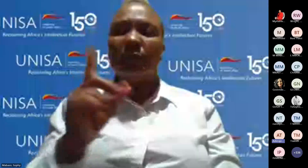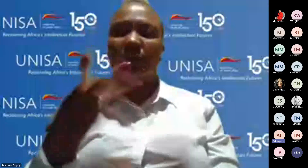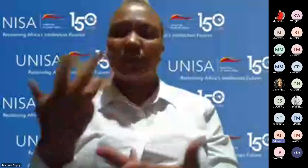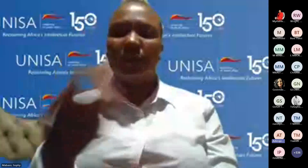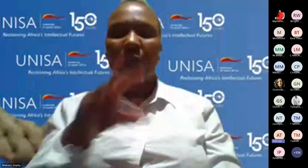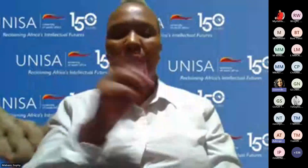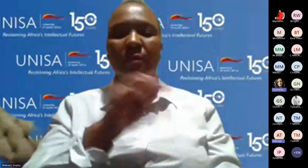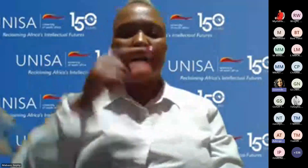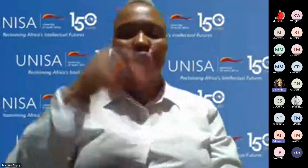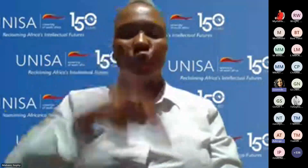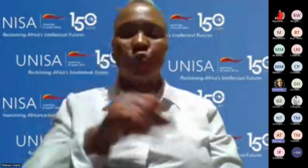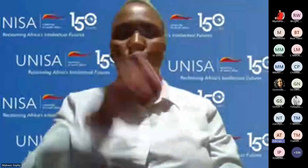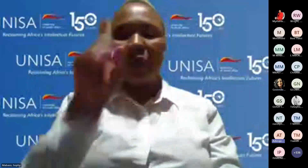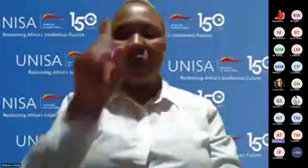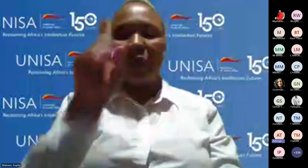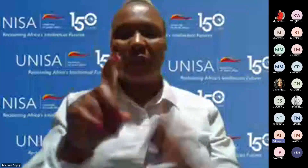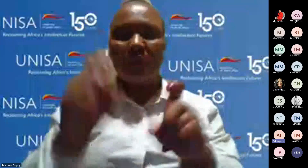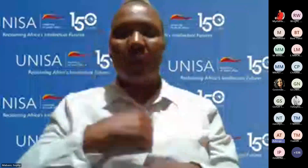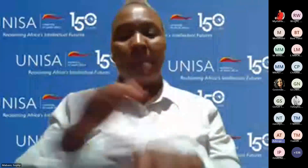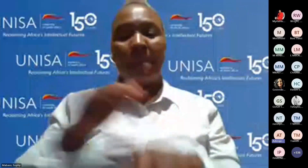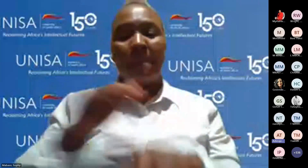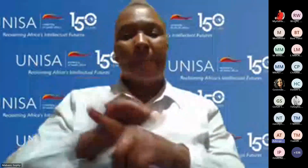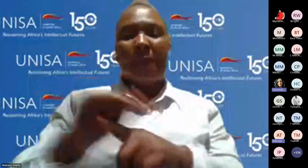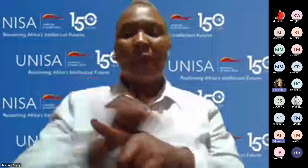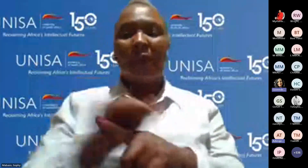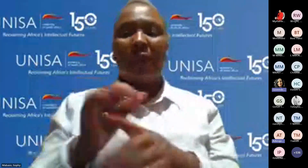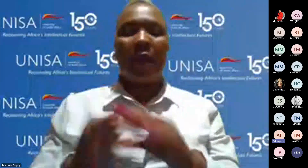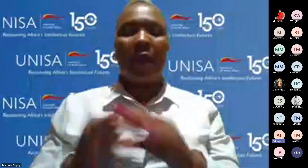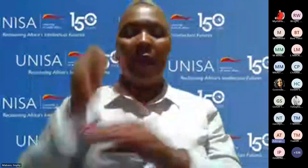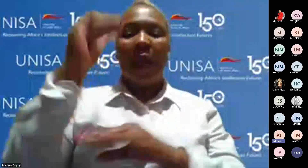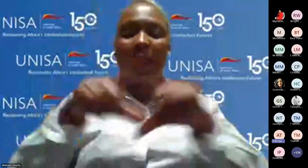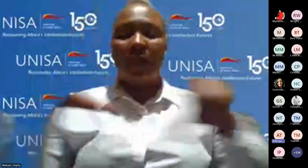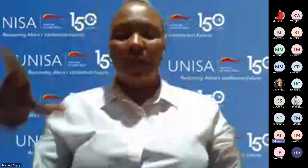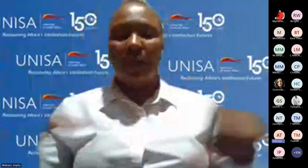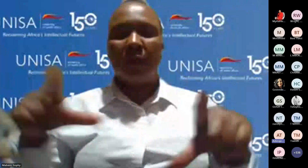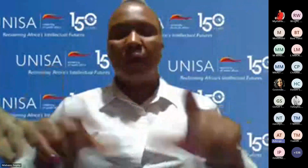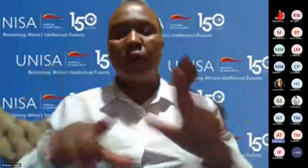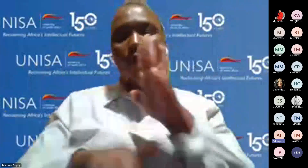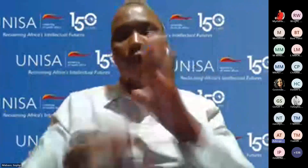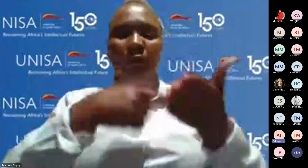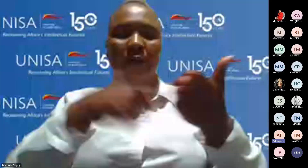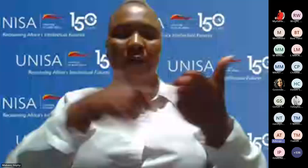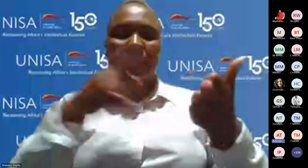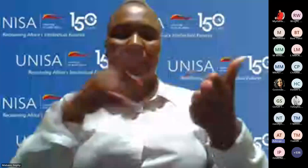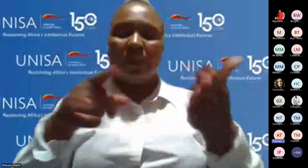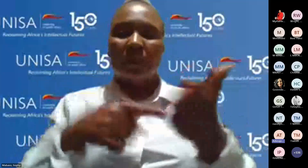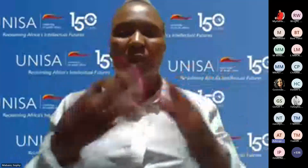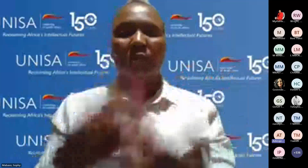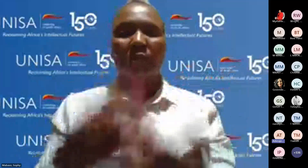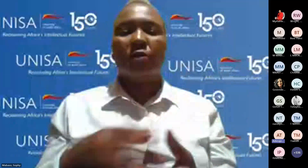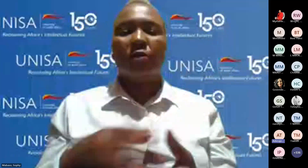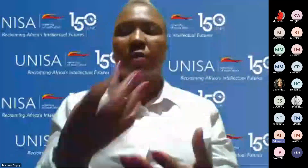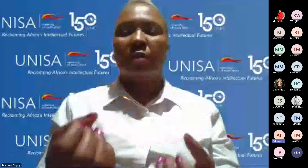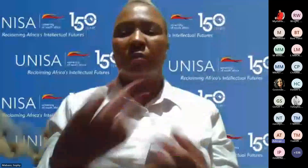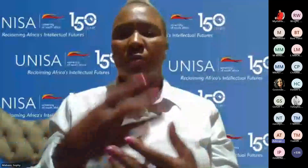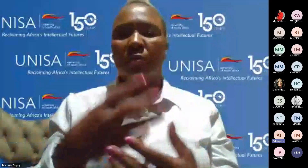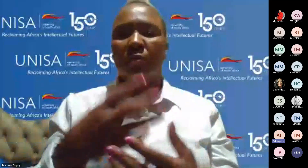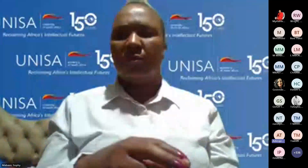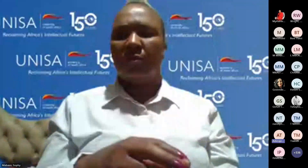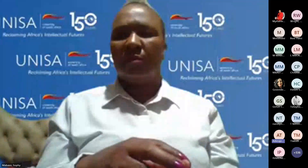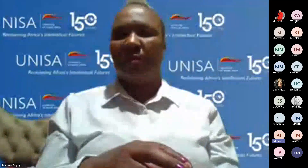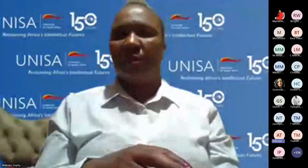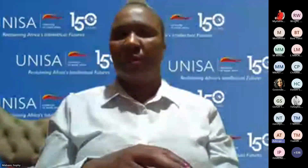MCQ questions. And my practice in the higher level and the lower grades, I'm also giving trainings.